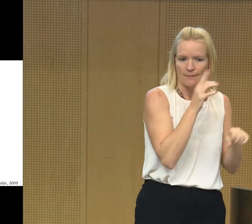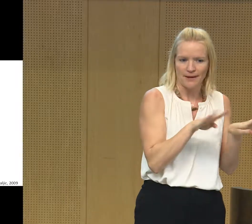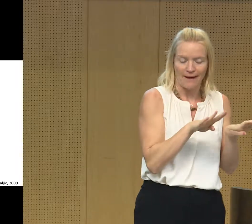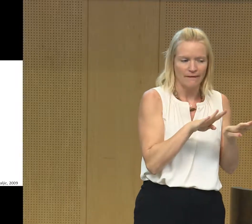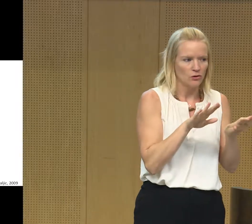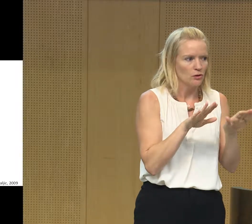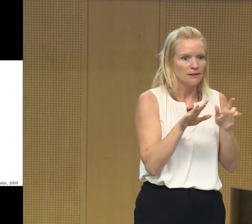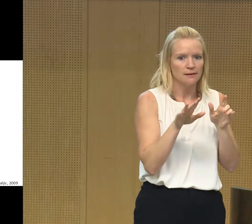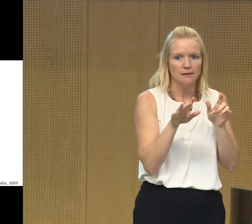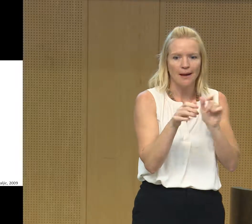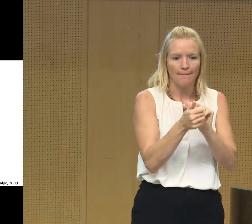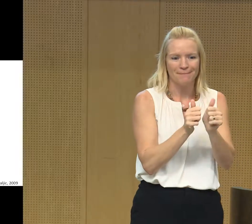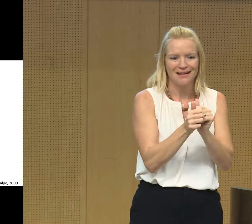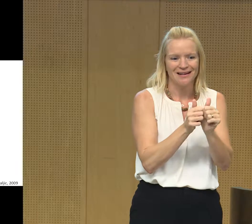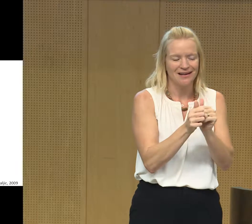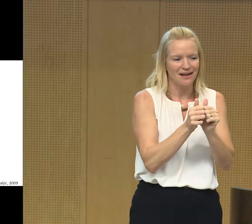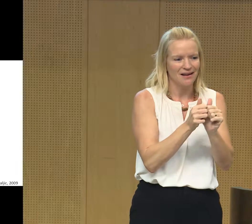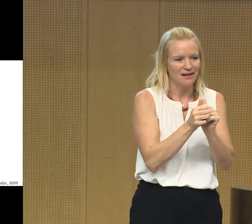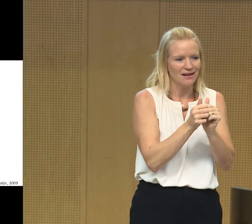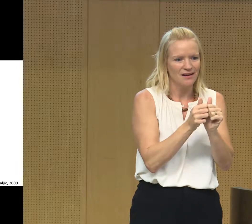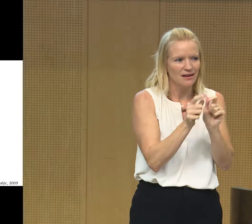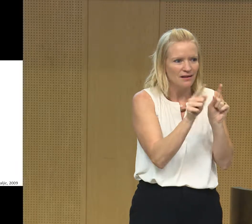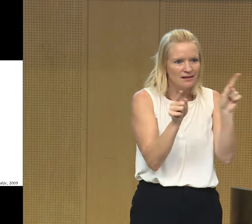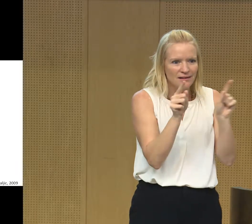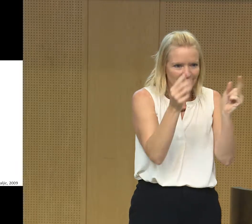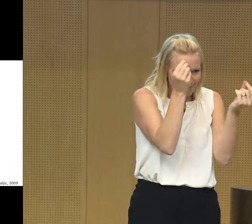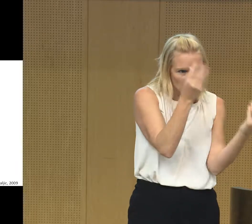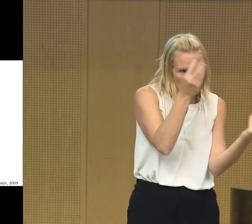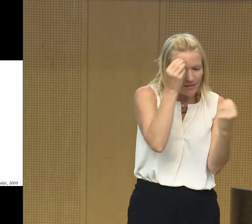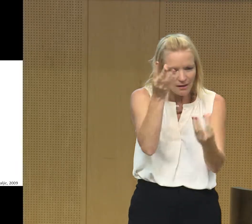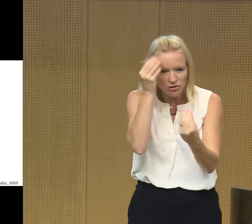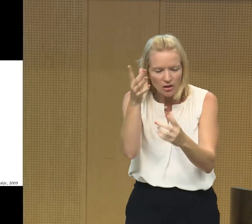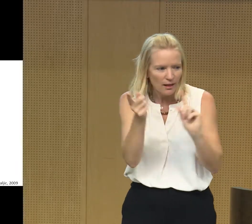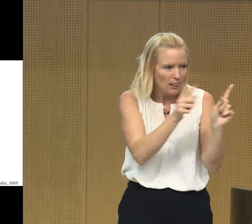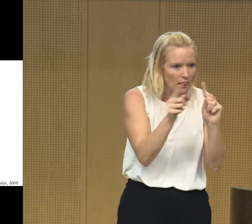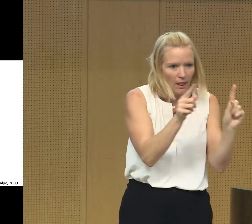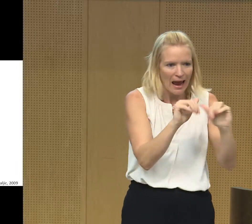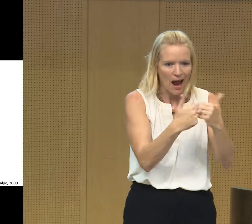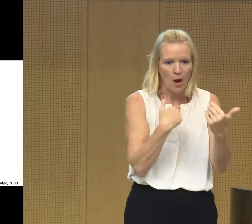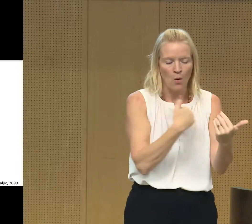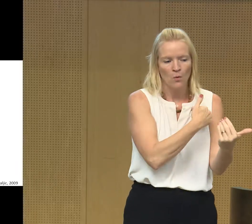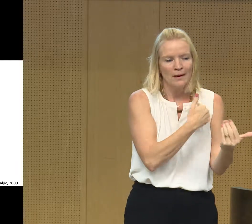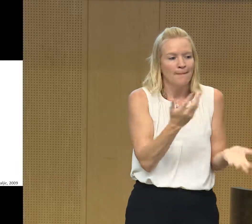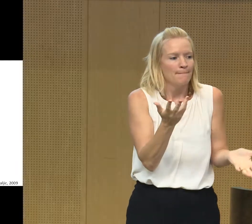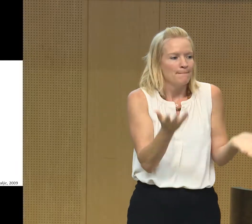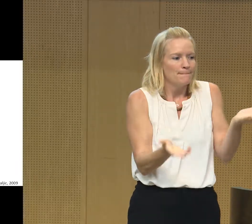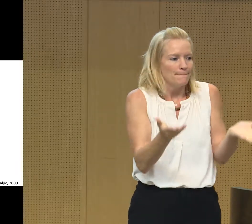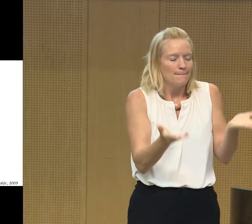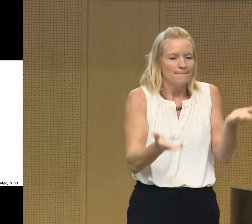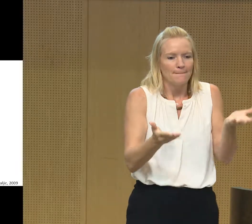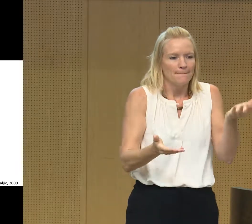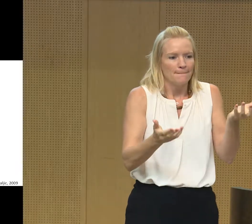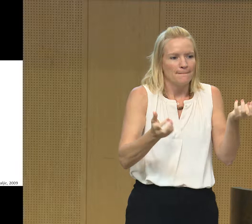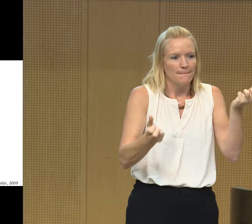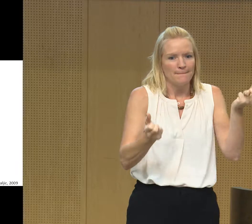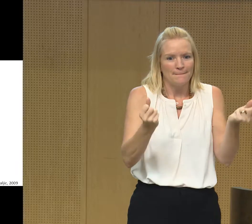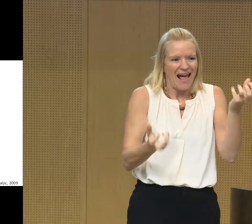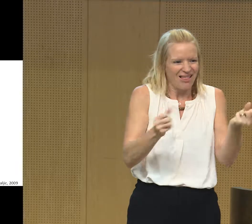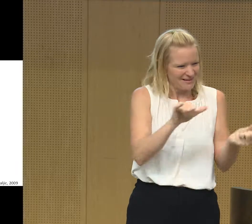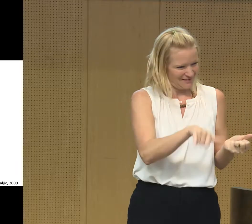So that is more of a pressure to look between all of the different information that's coming